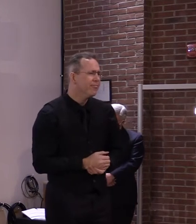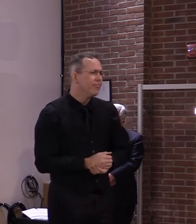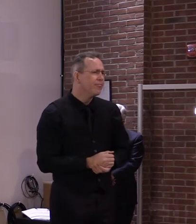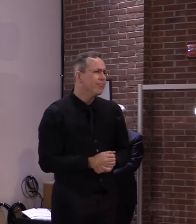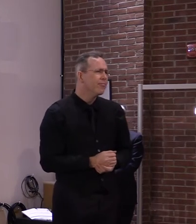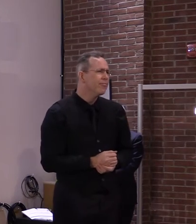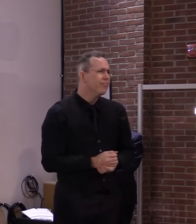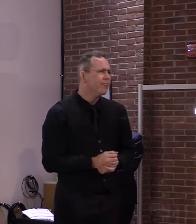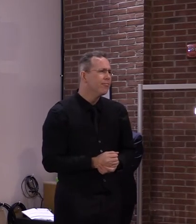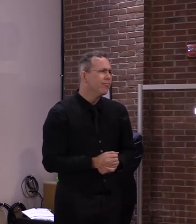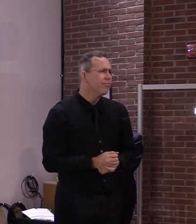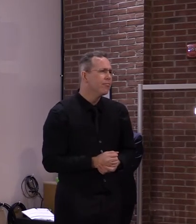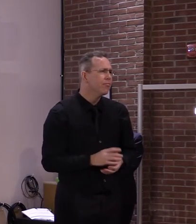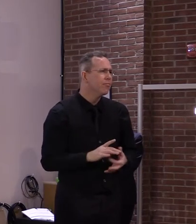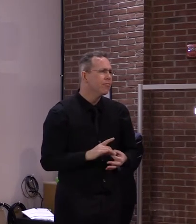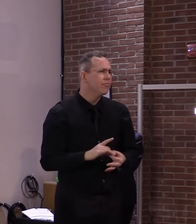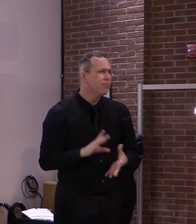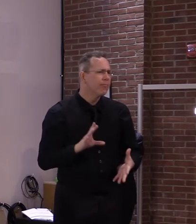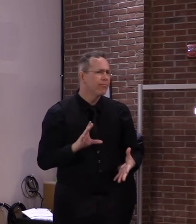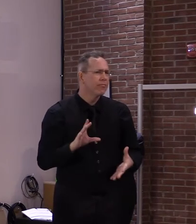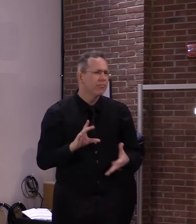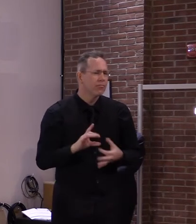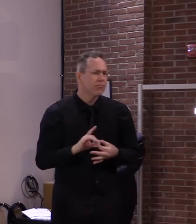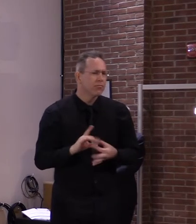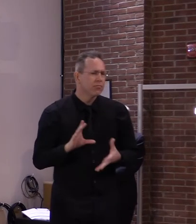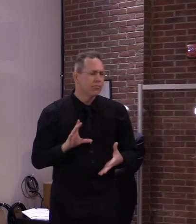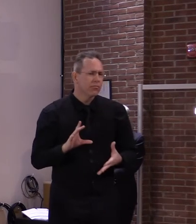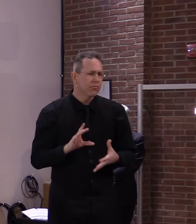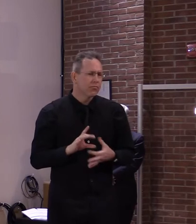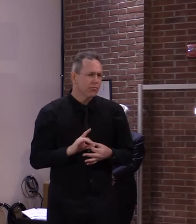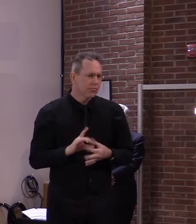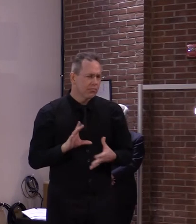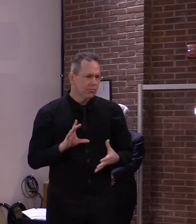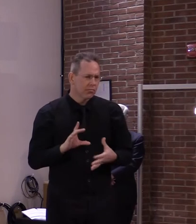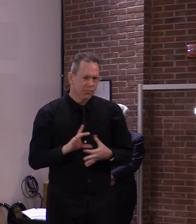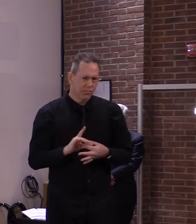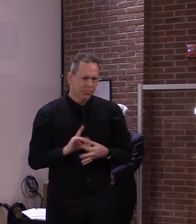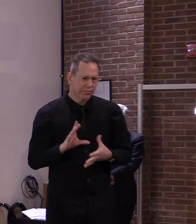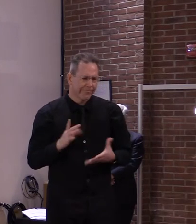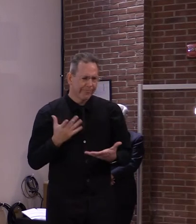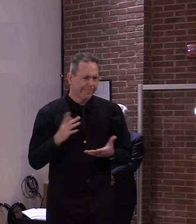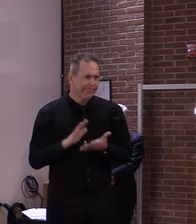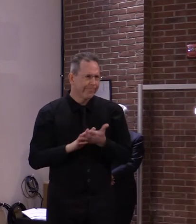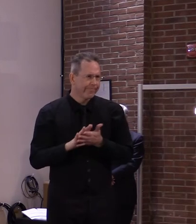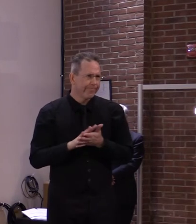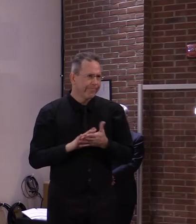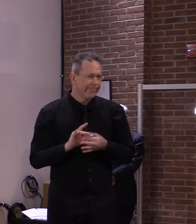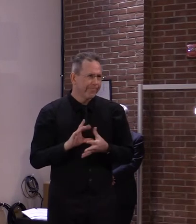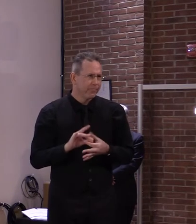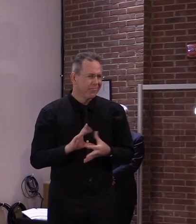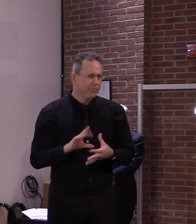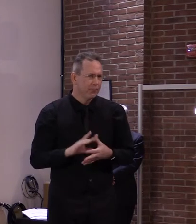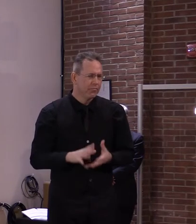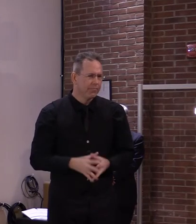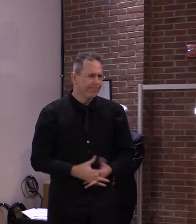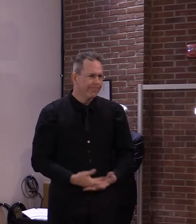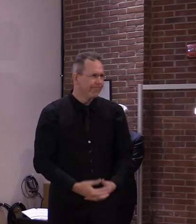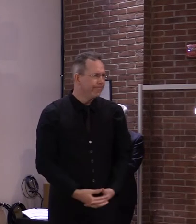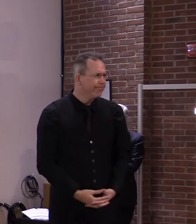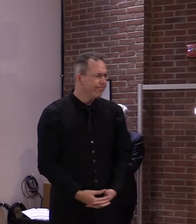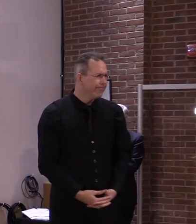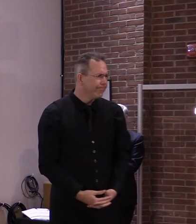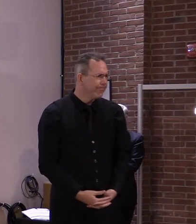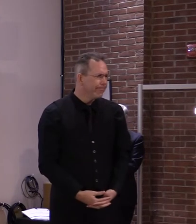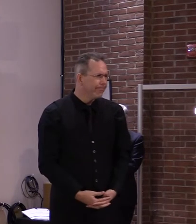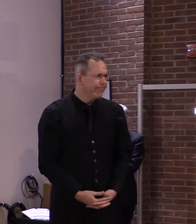fires frequently you might need to strengthen the preventative measures that